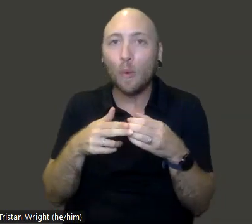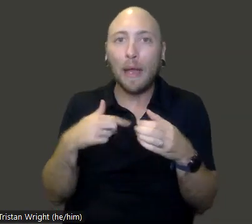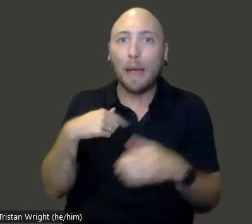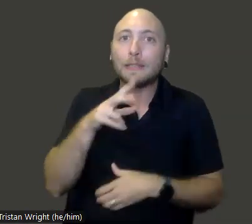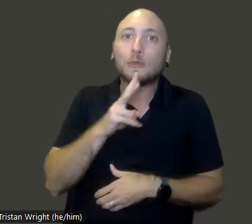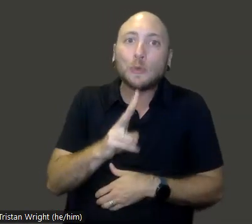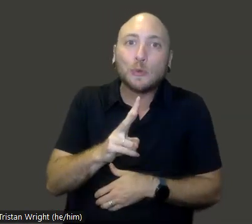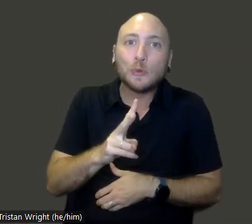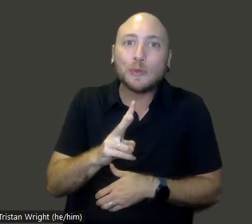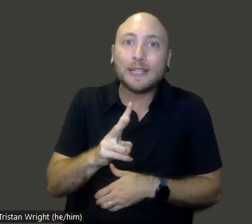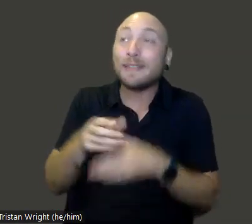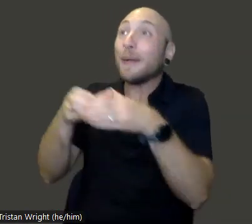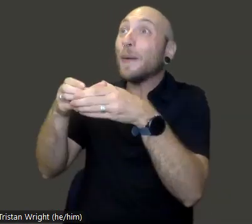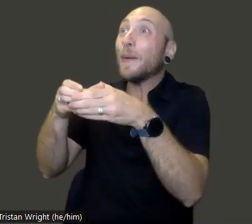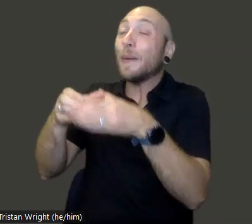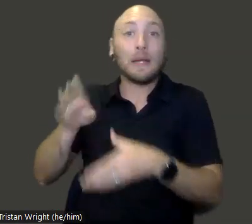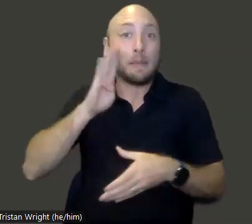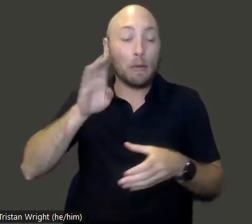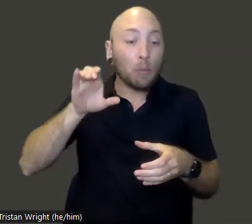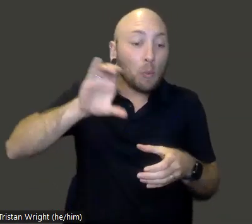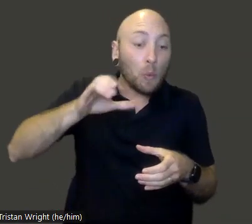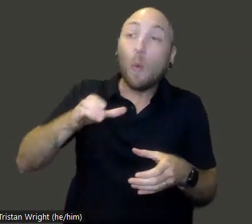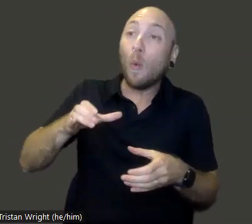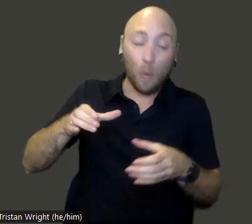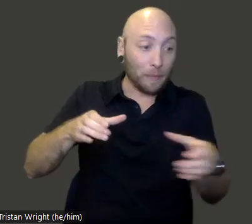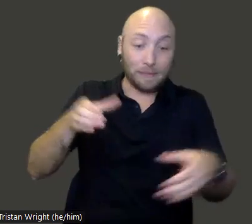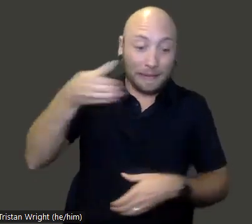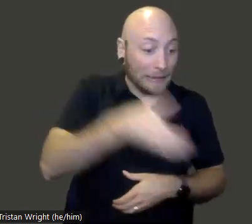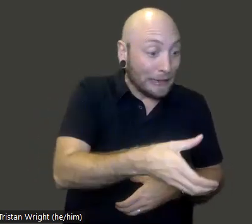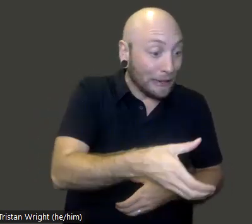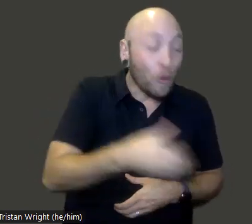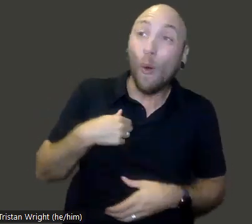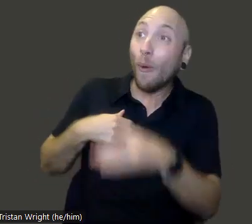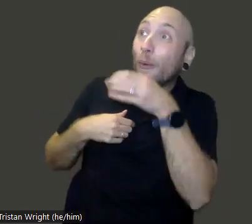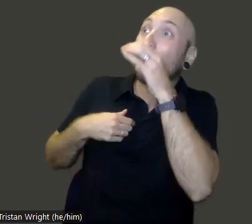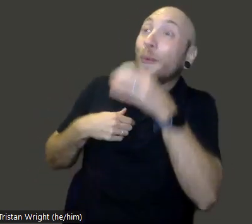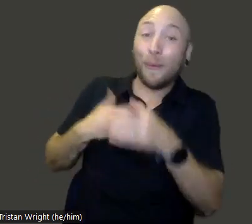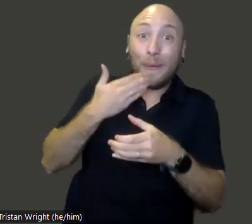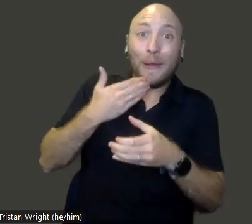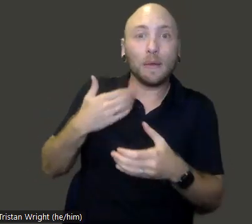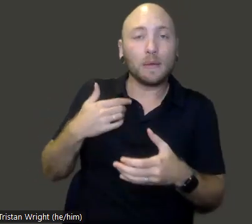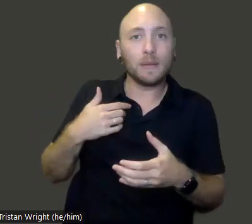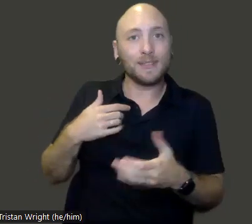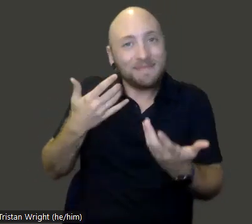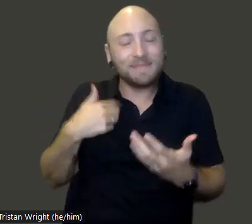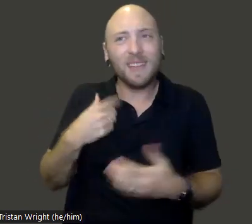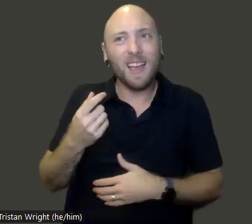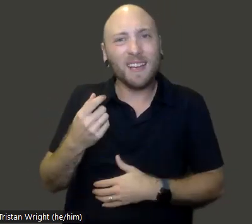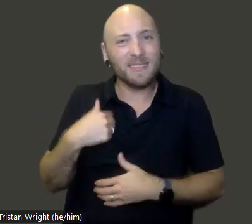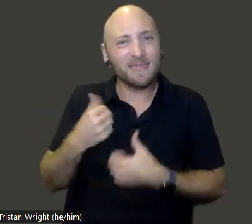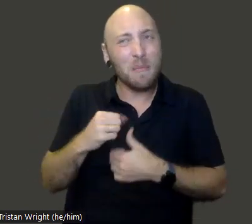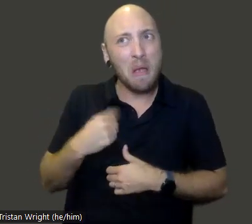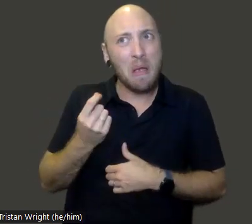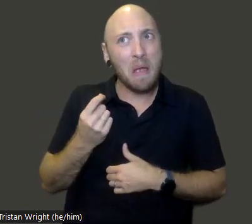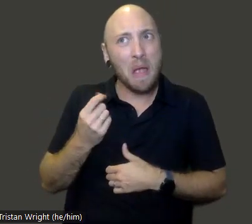coolest thing ever. And you know, I understood there was something special about alcohol, and I didn't